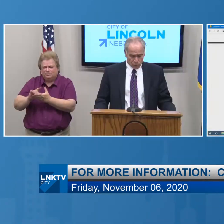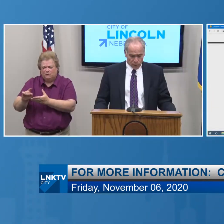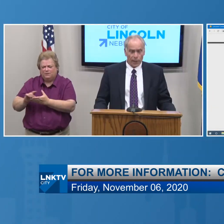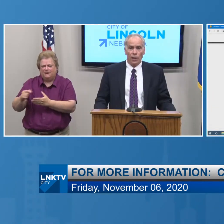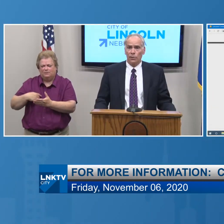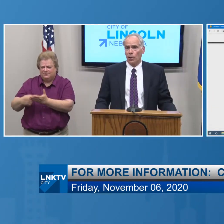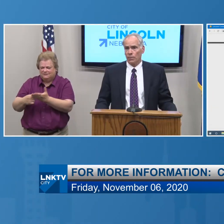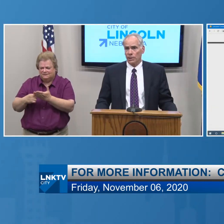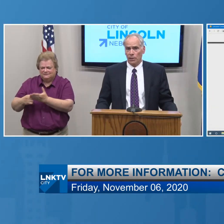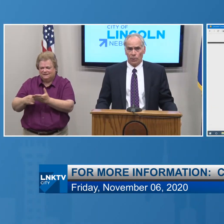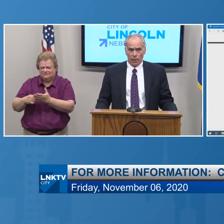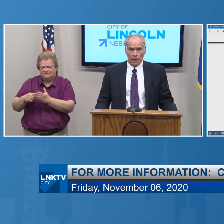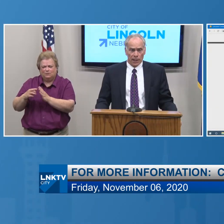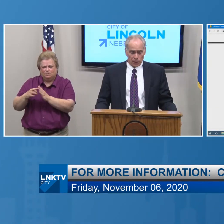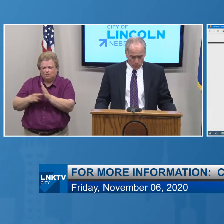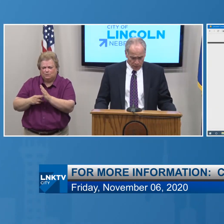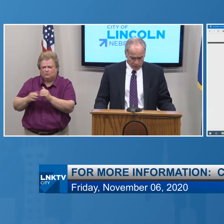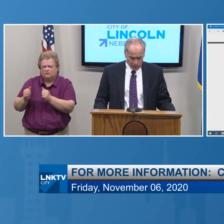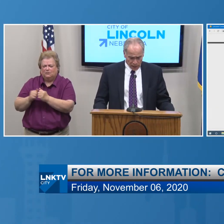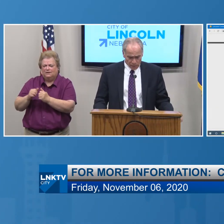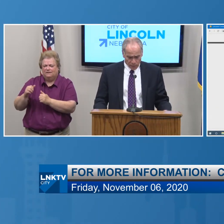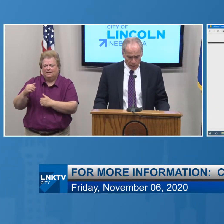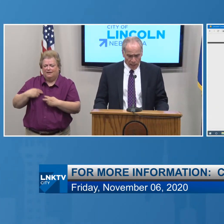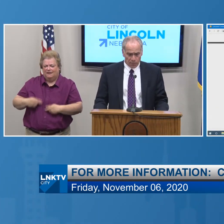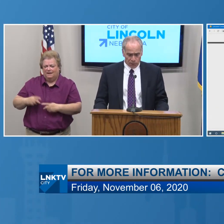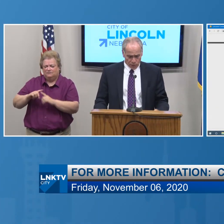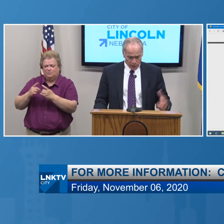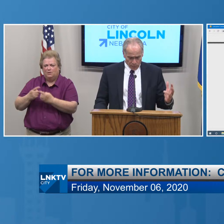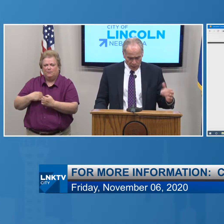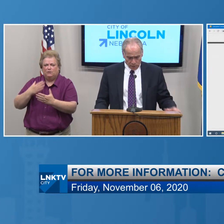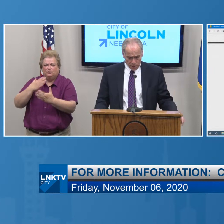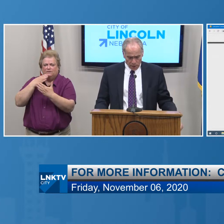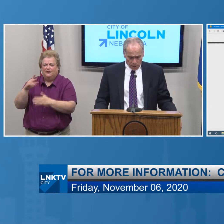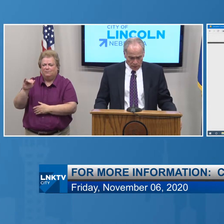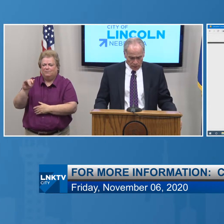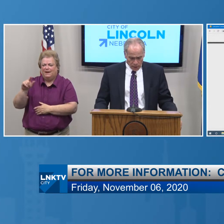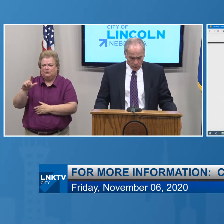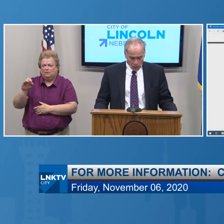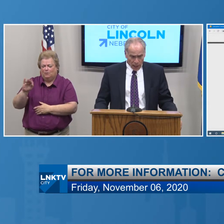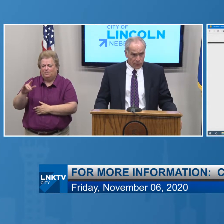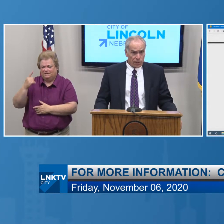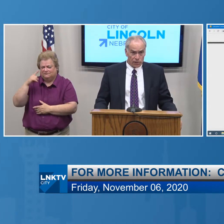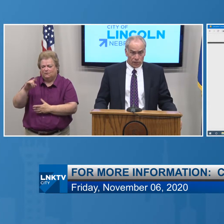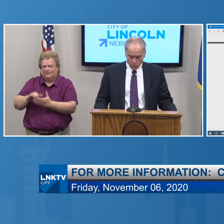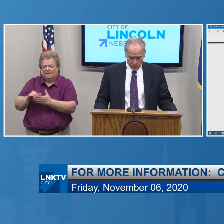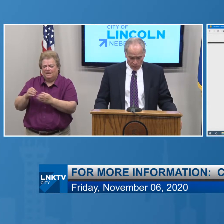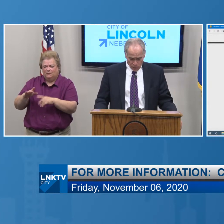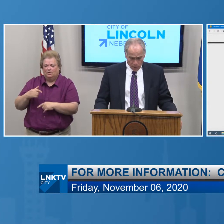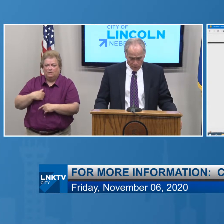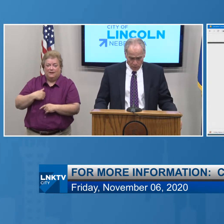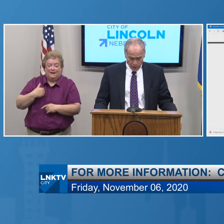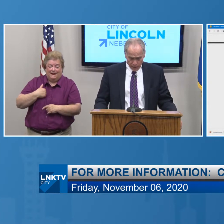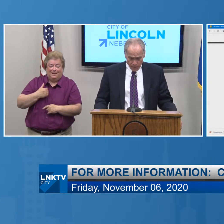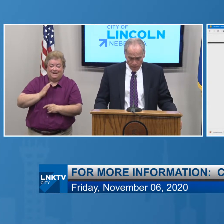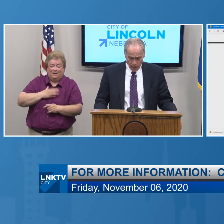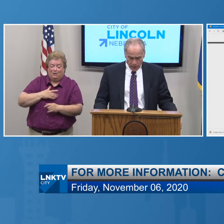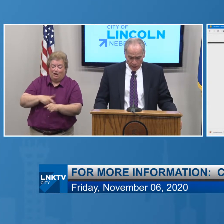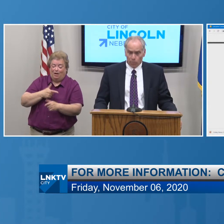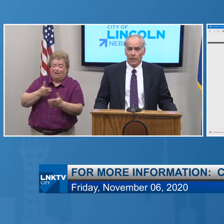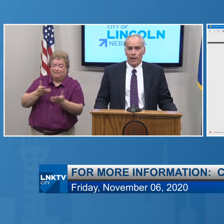protocols with the health department. And I want to thank Pat Lopez again for that opportunity. We had a long conversation this week, and we do every